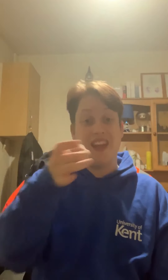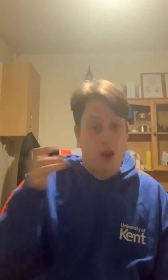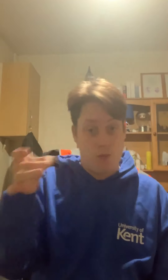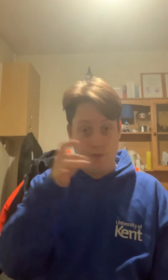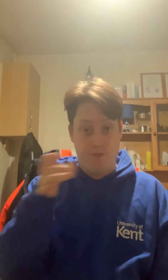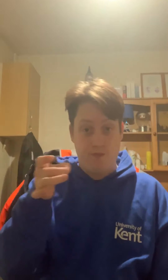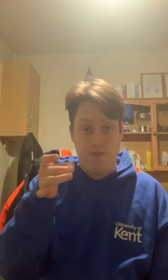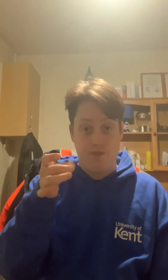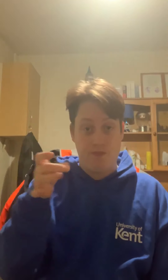town.